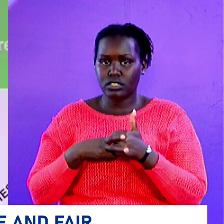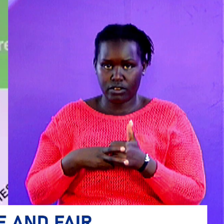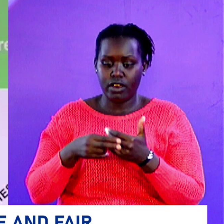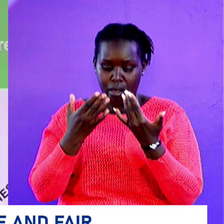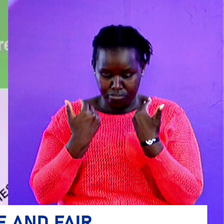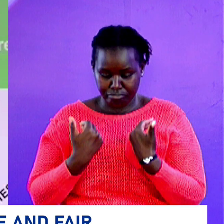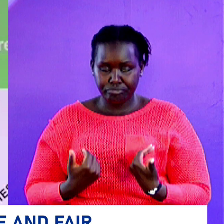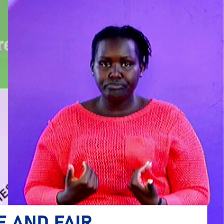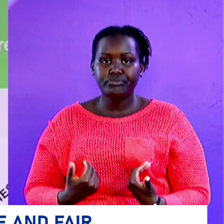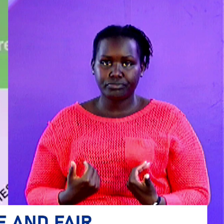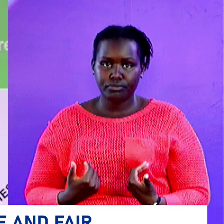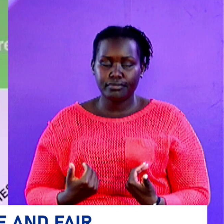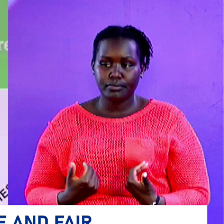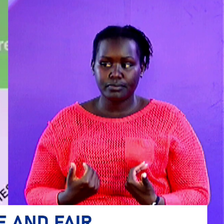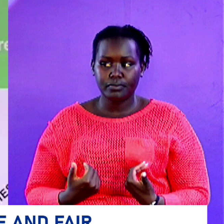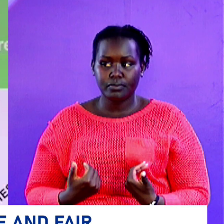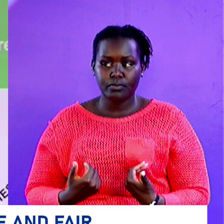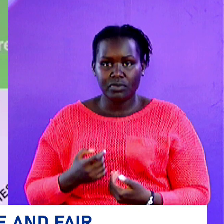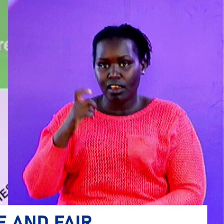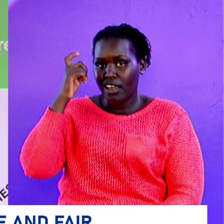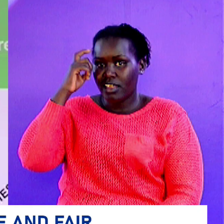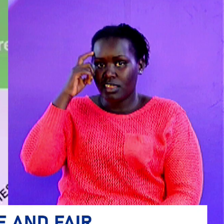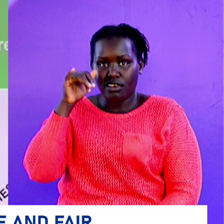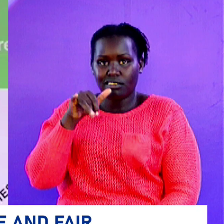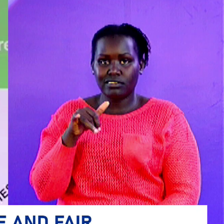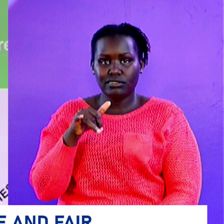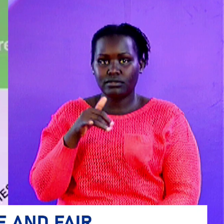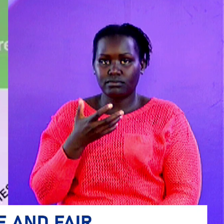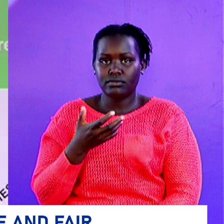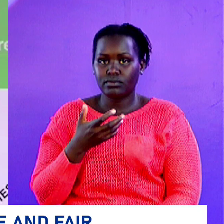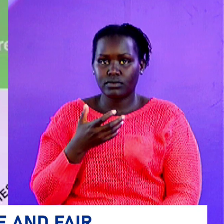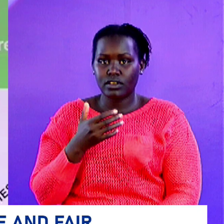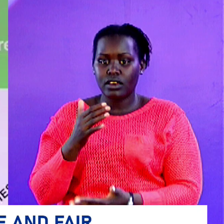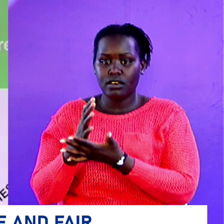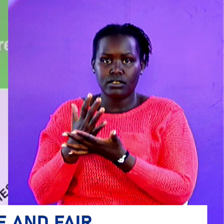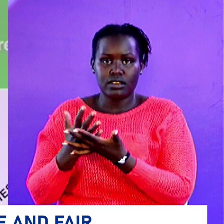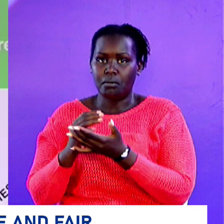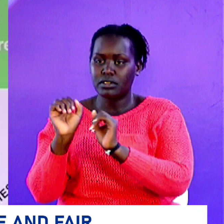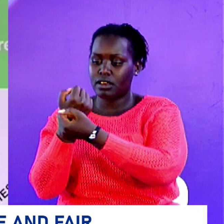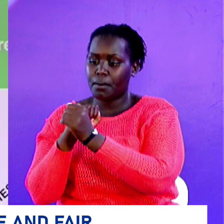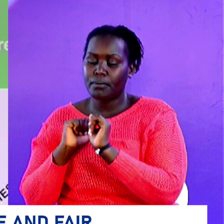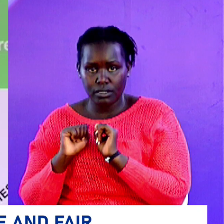personally don't think there'll be stealing of votes. It's almost an